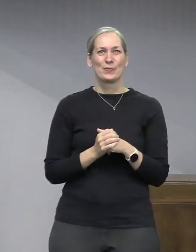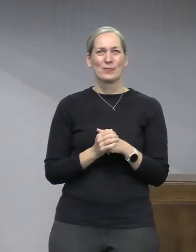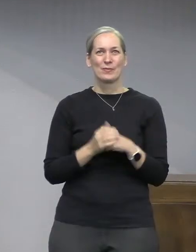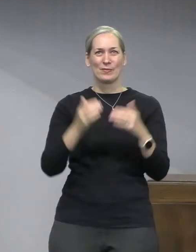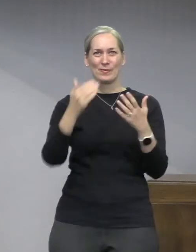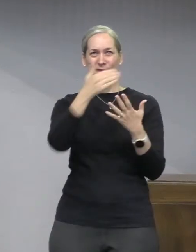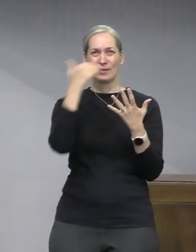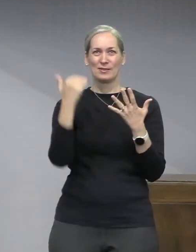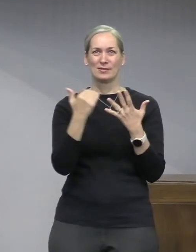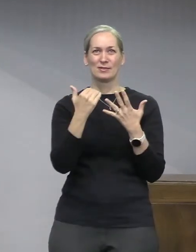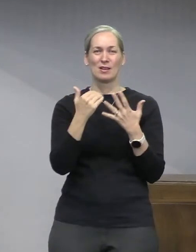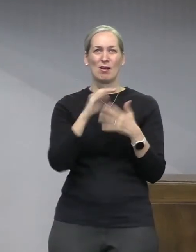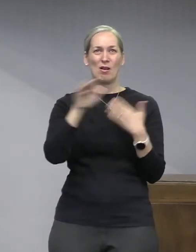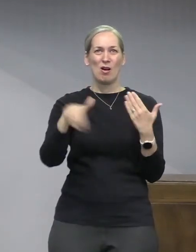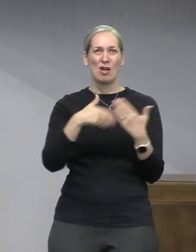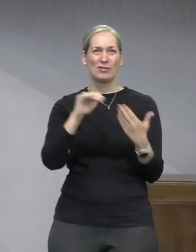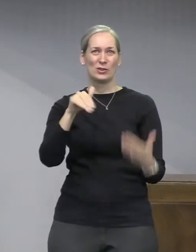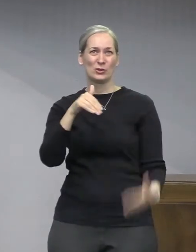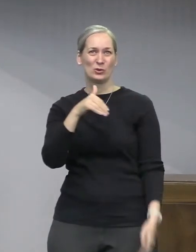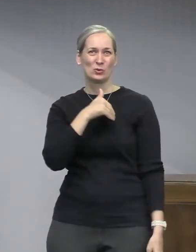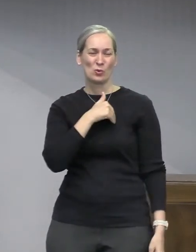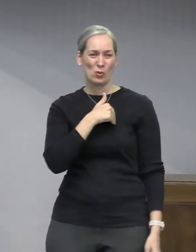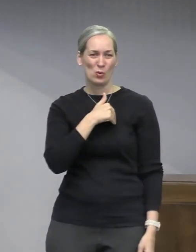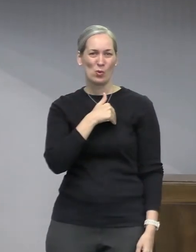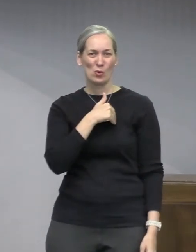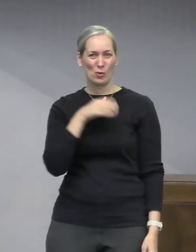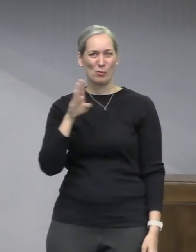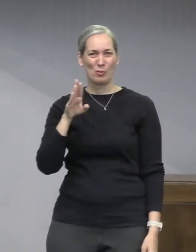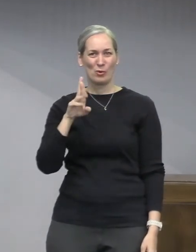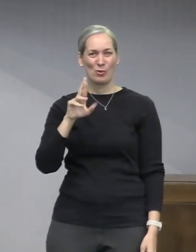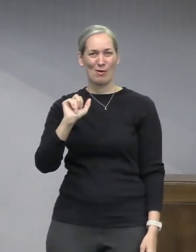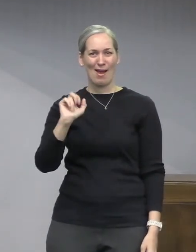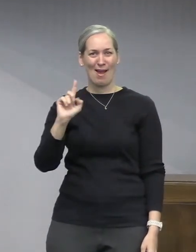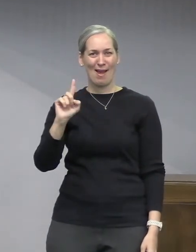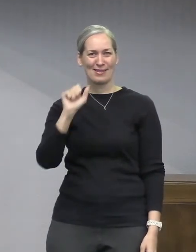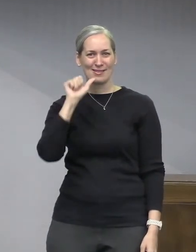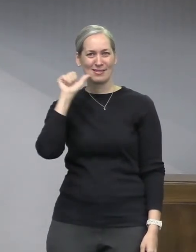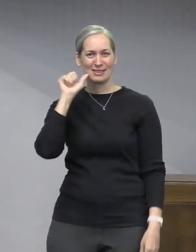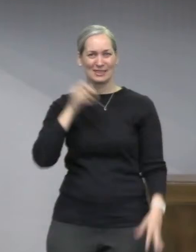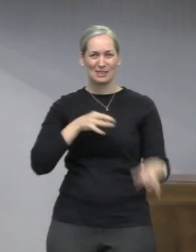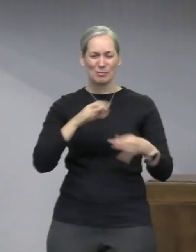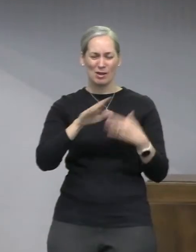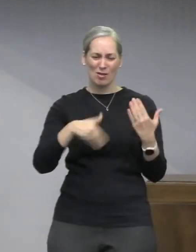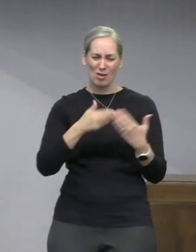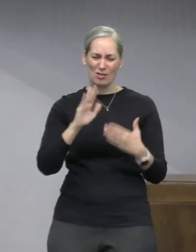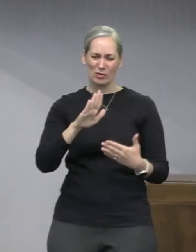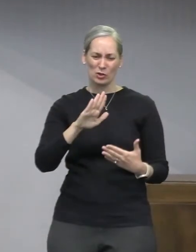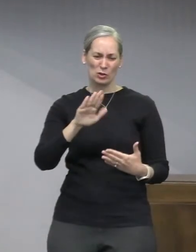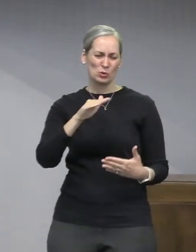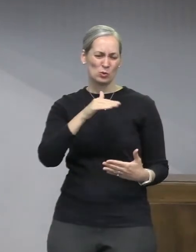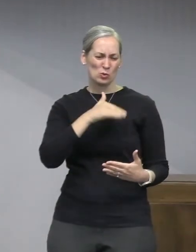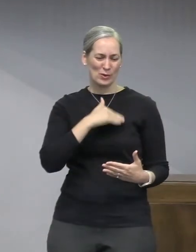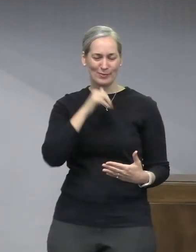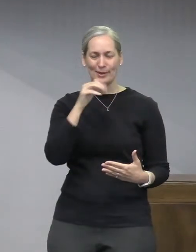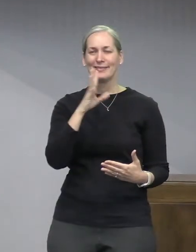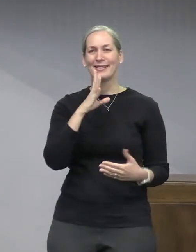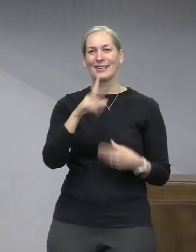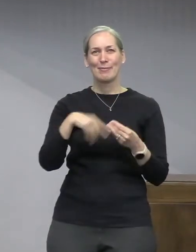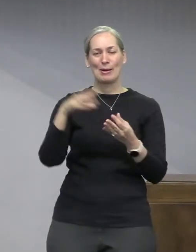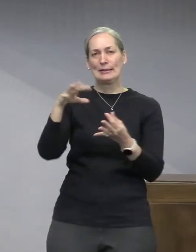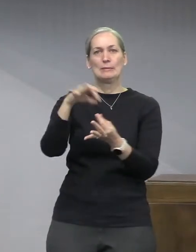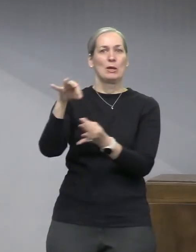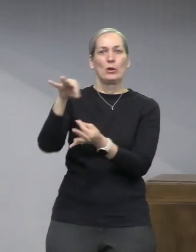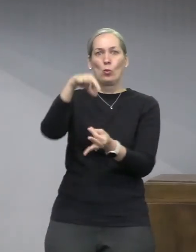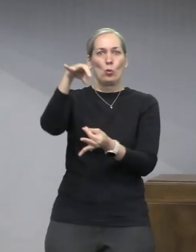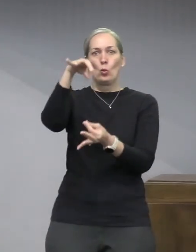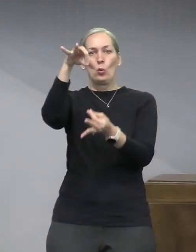With all of your soul, as Brad unpacked yesterday. It isn't a ghost-like spirit that we're talking about when we